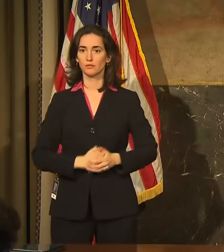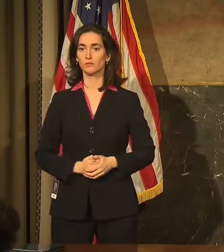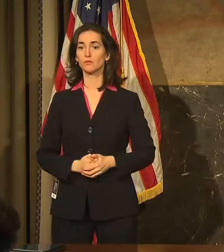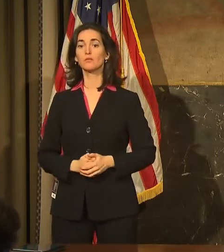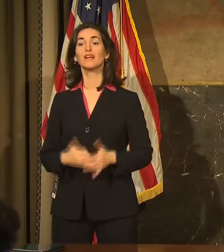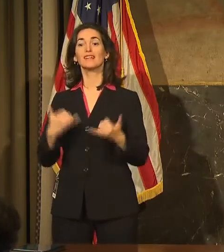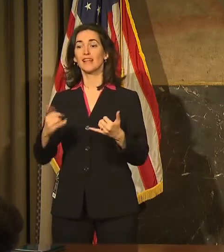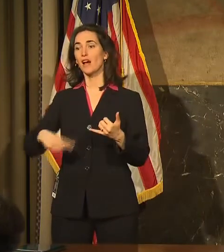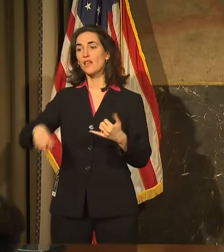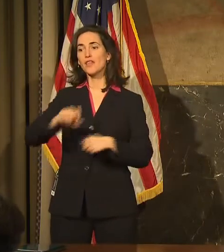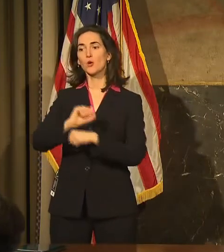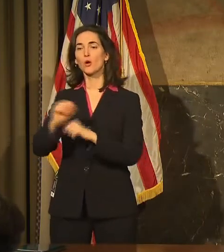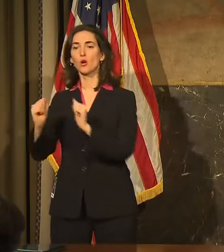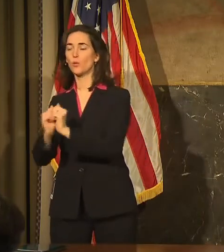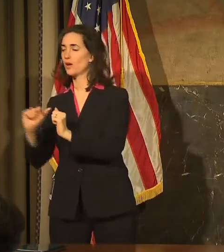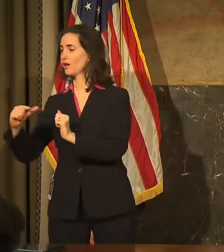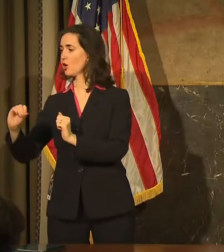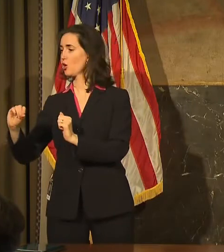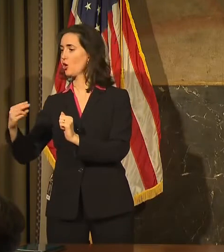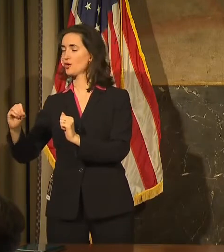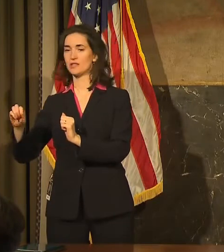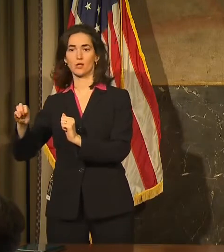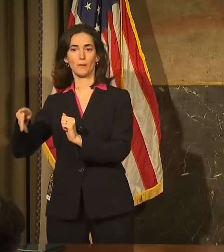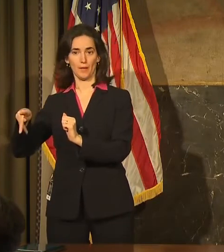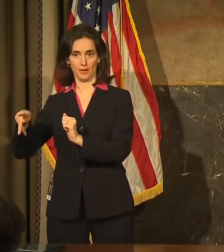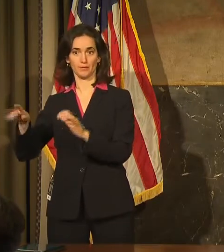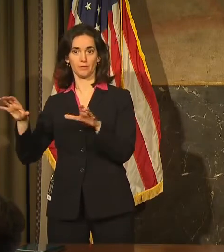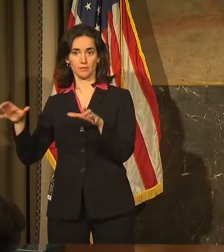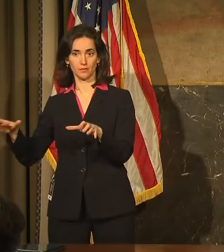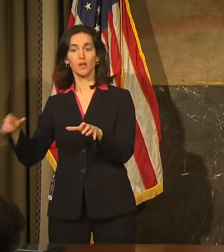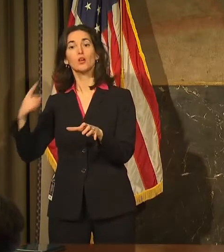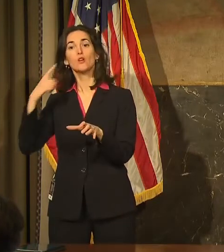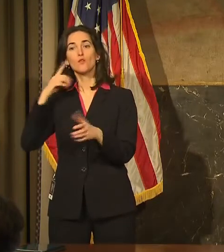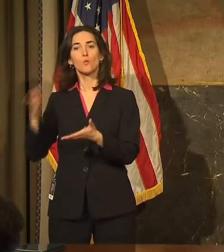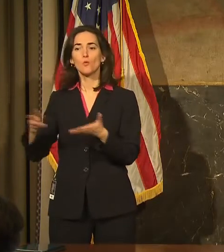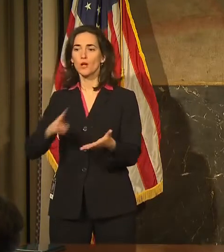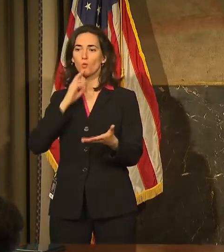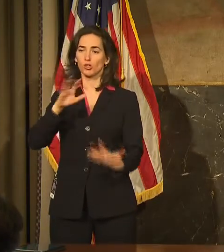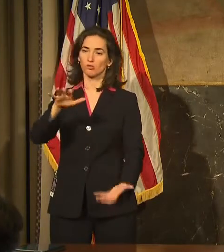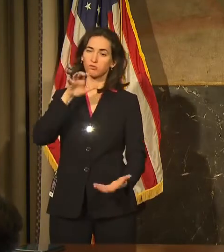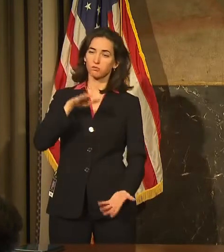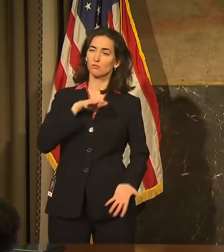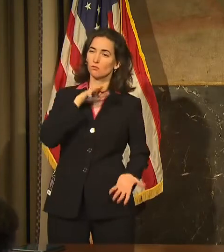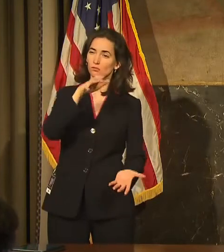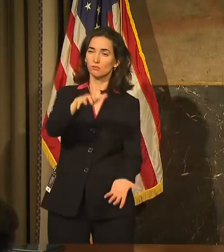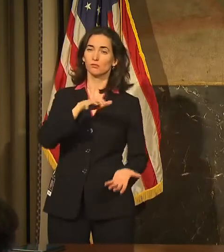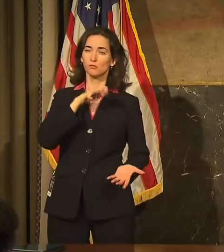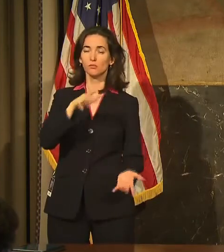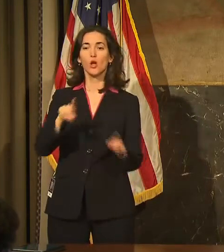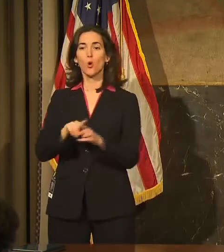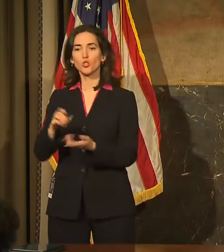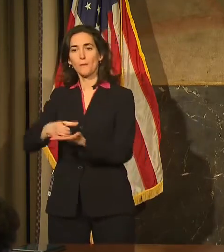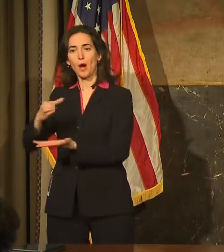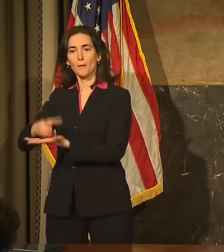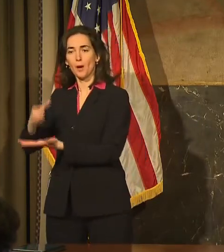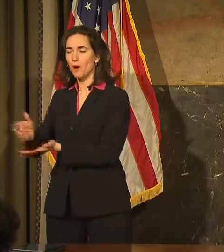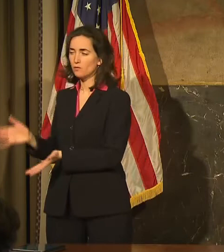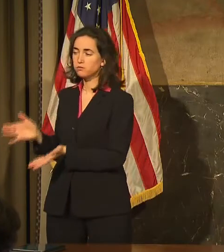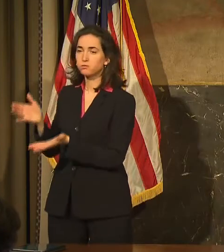coordinating with GOSEP to support both bulk and bottled water deliveries across the state.